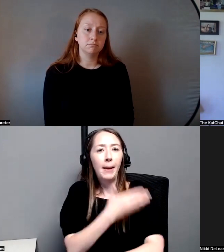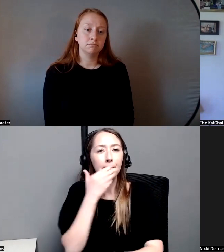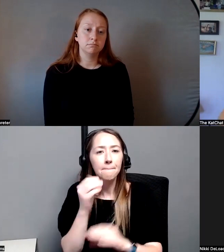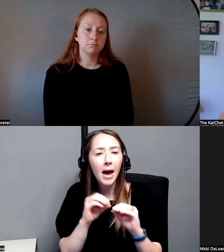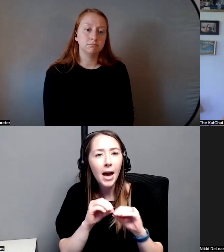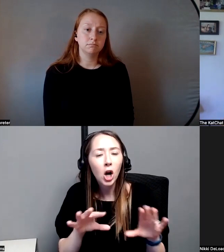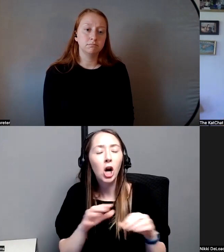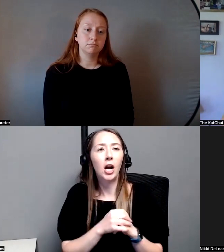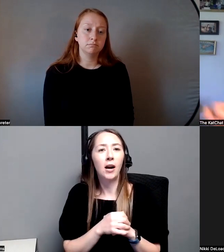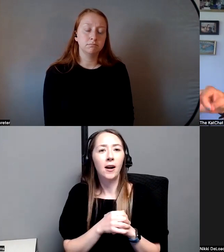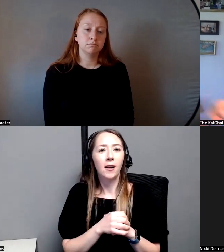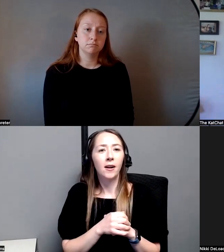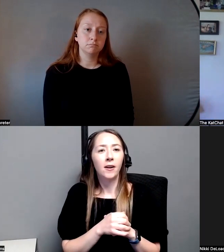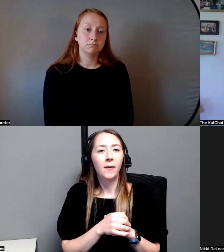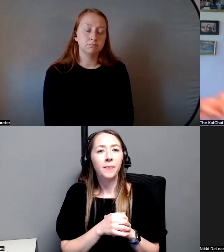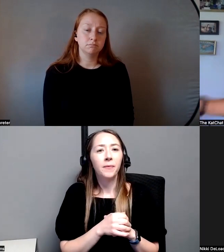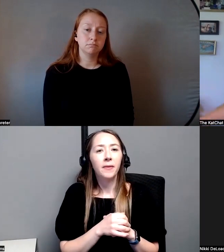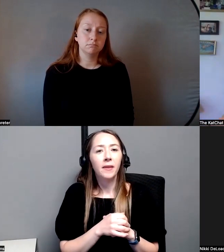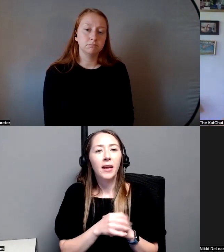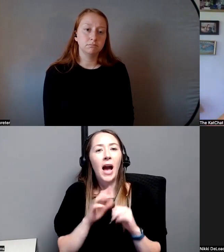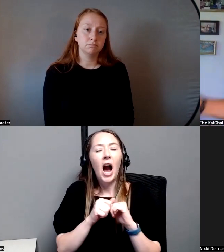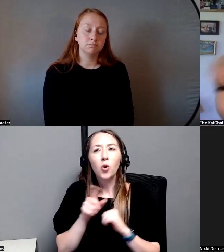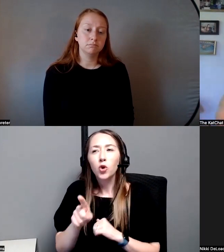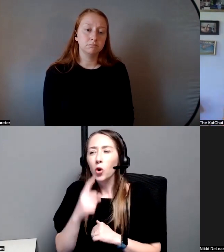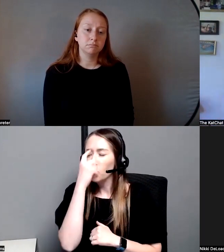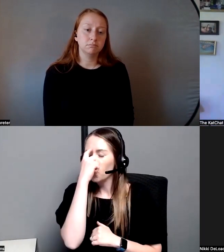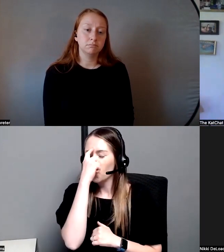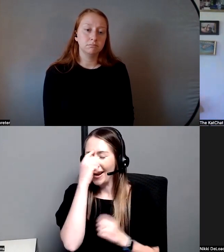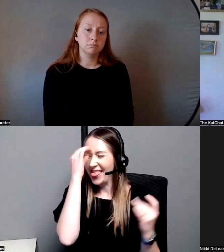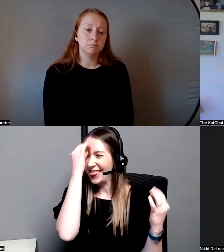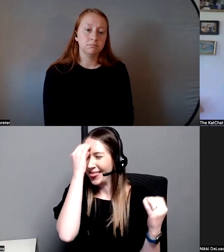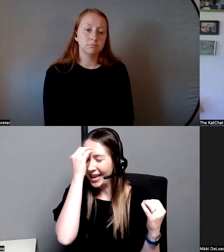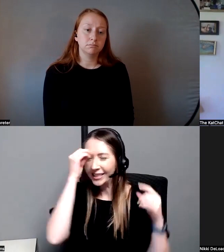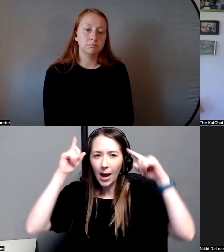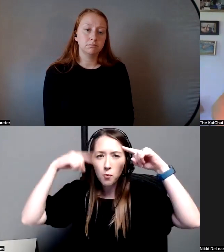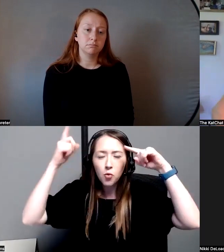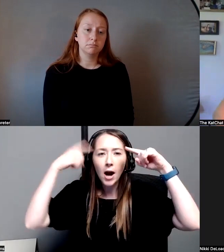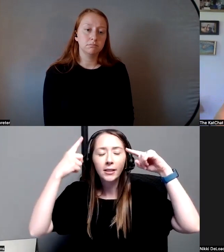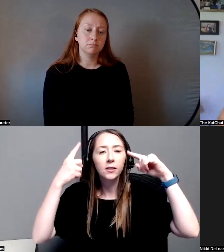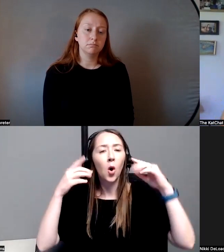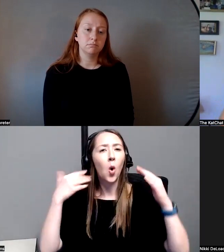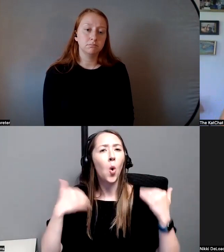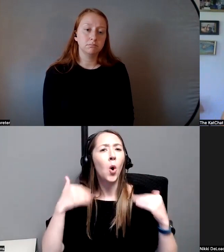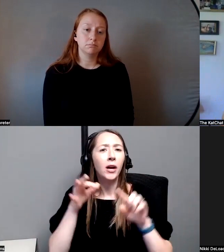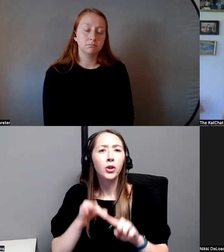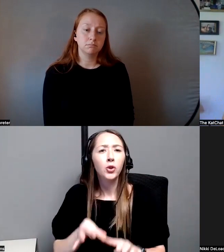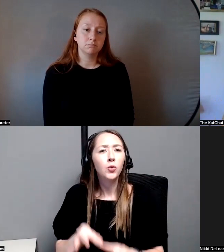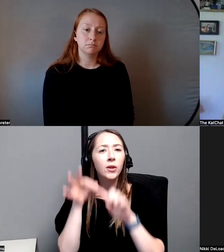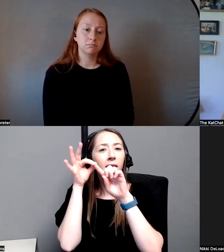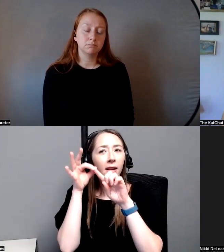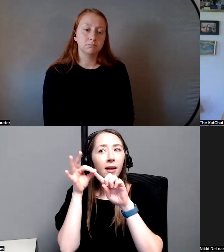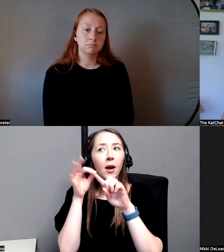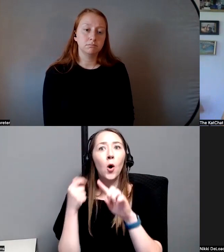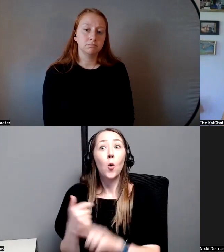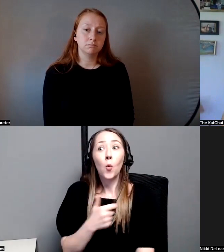or, the way that you think is so unique and special. We need your brain just as much as we